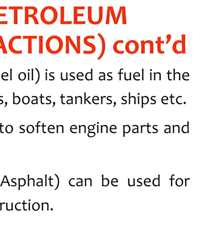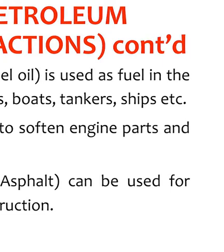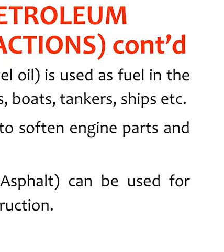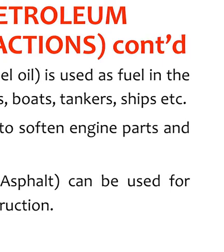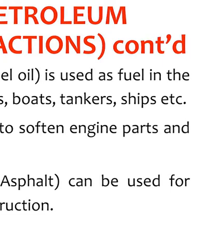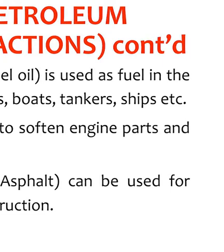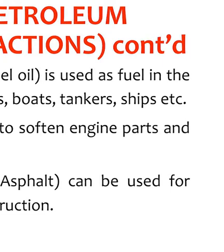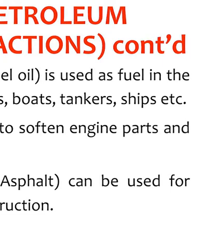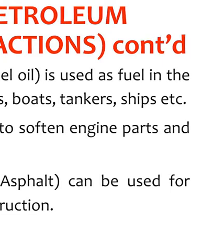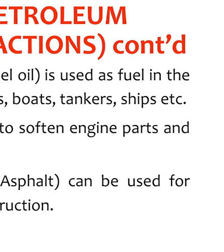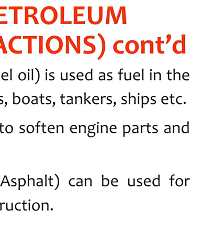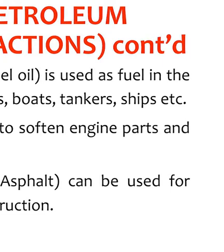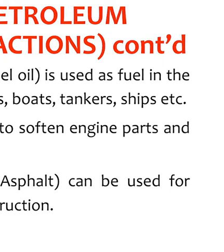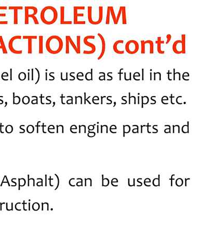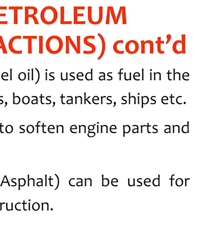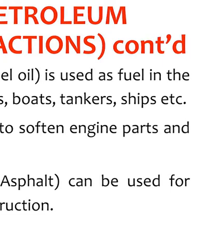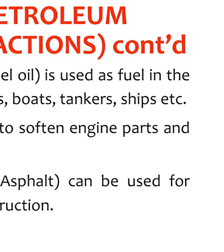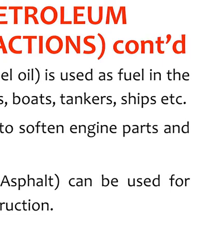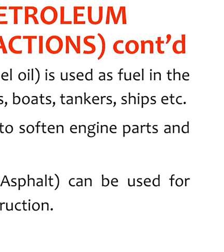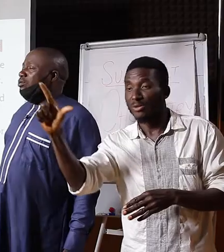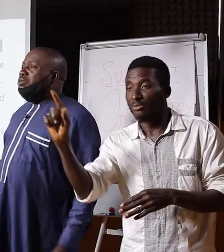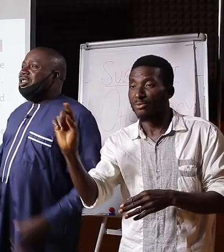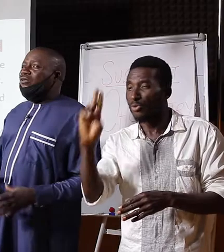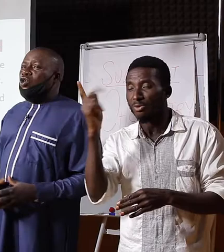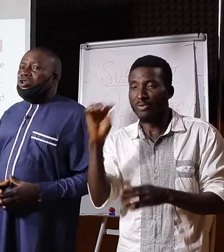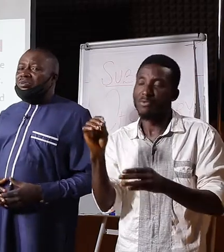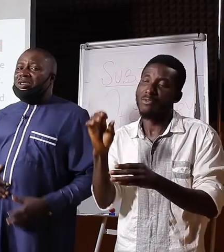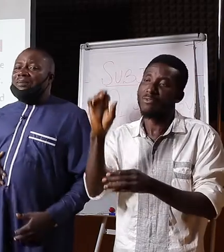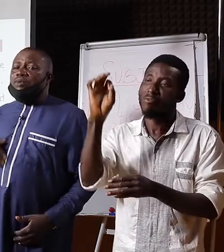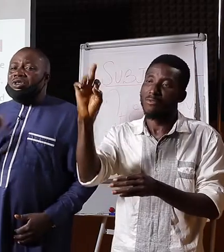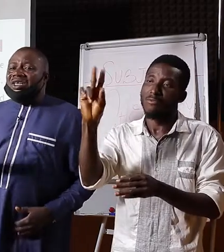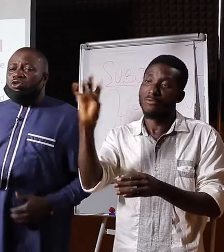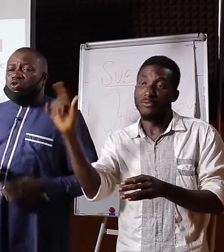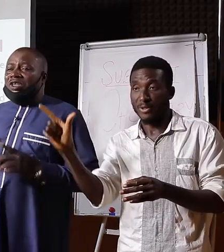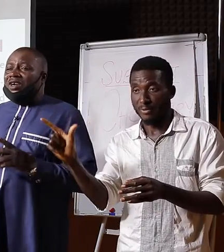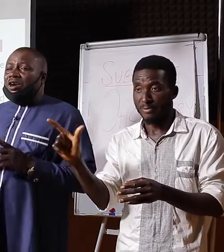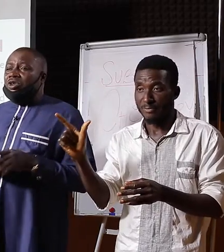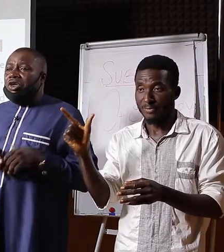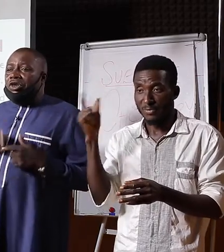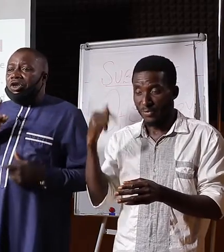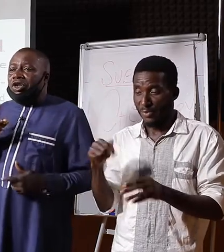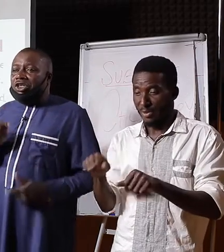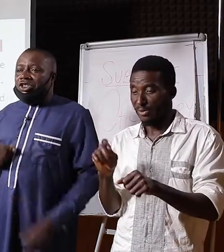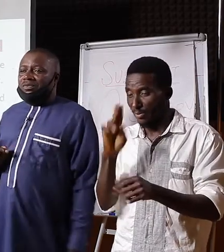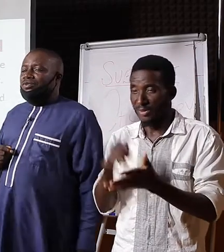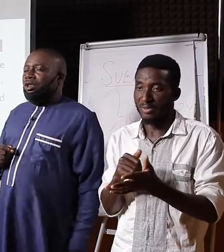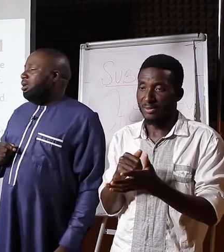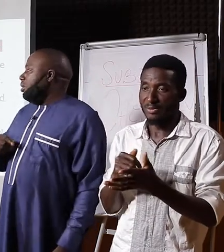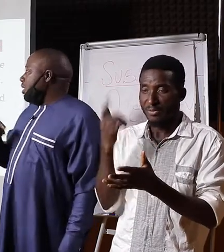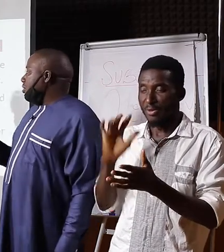the diesel, commonly used also as fuel. When we say fuel, something that burns out to give out